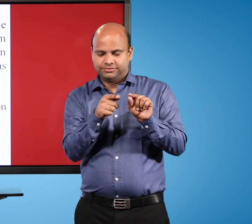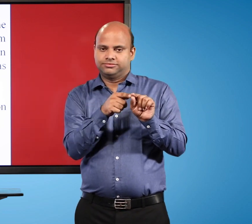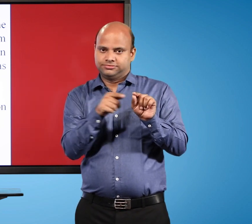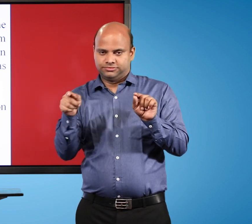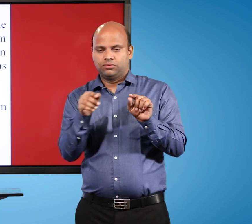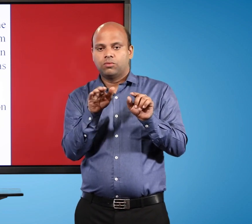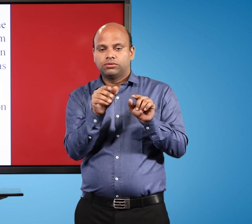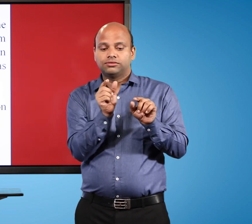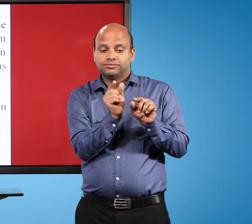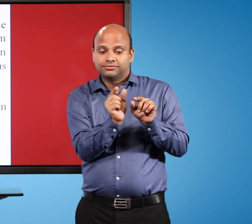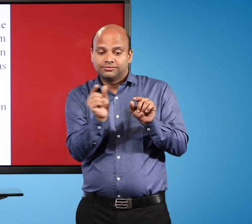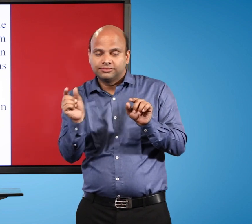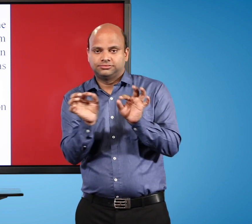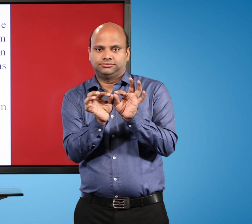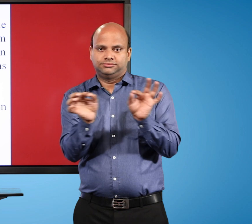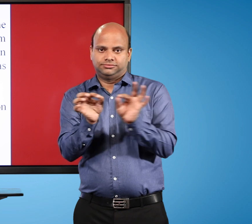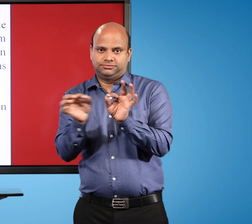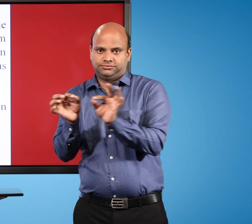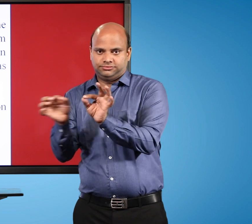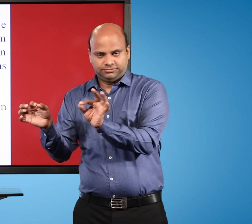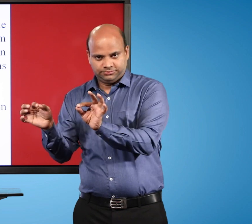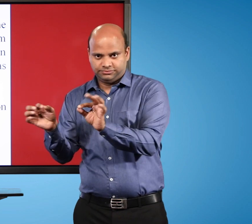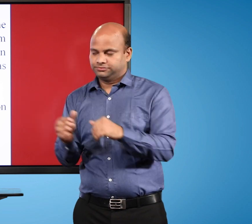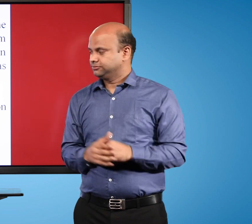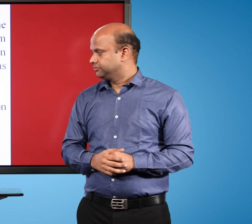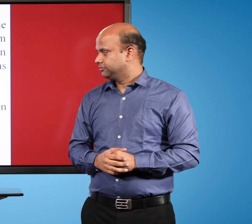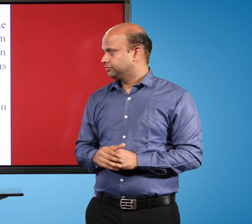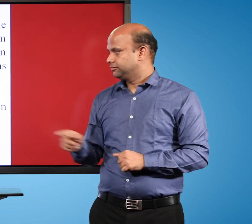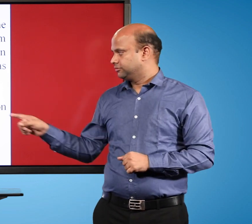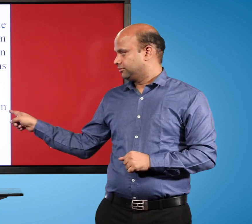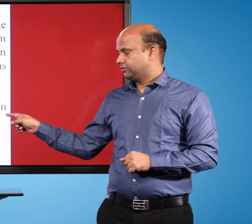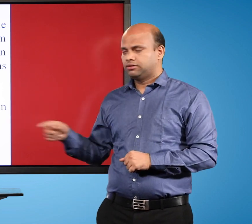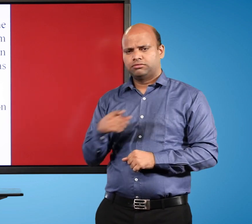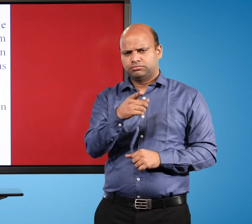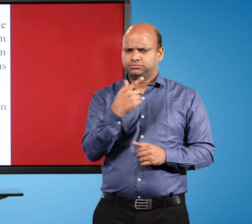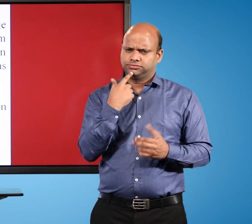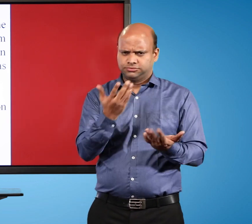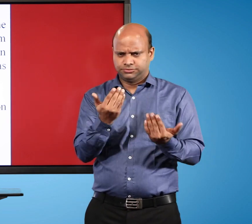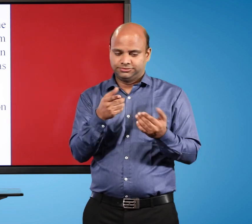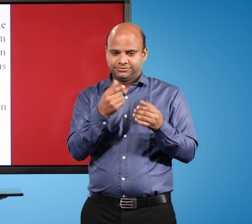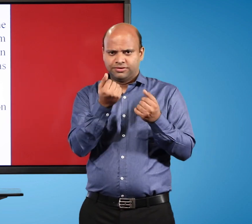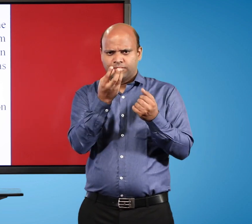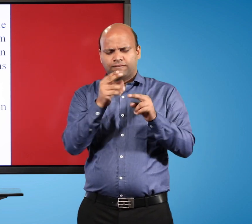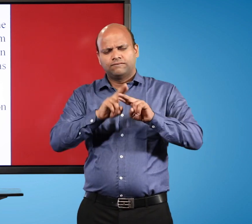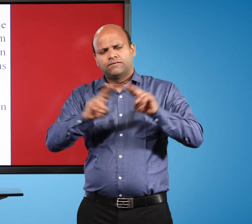In this way, go on labeling points at unit distances as 3, 4, 5 on the